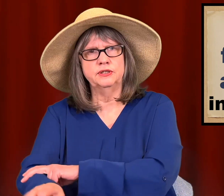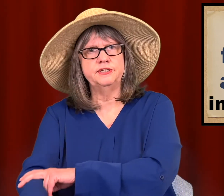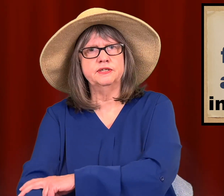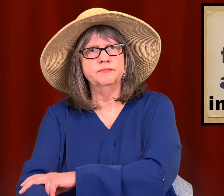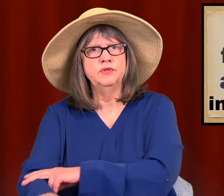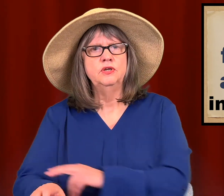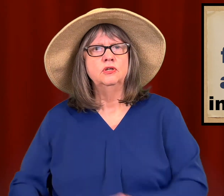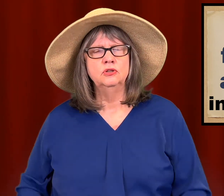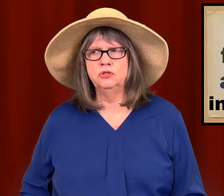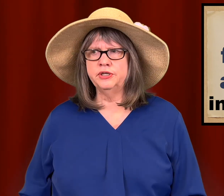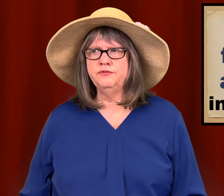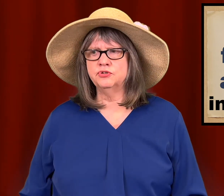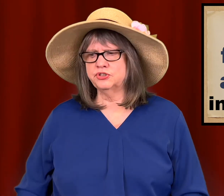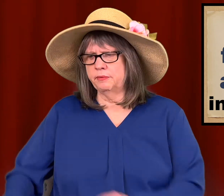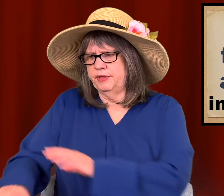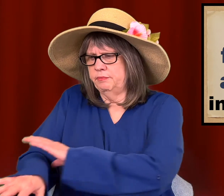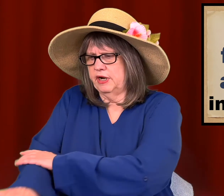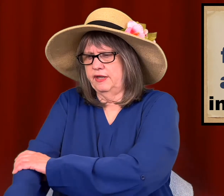it. Looking for something by